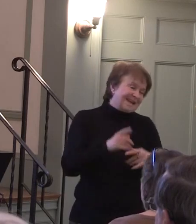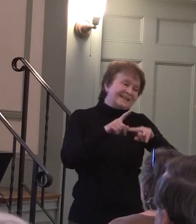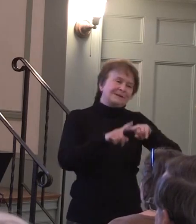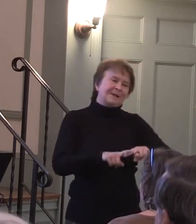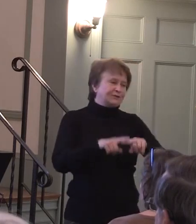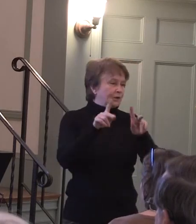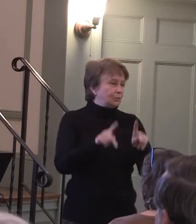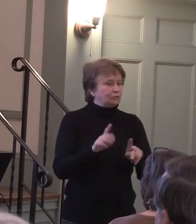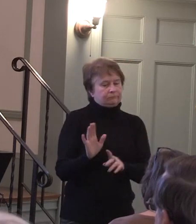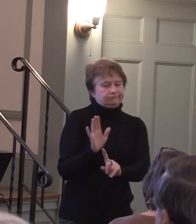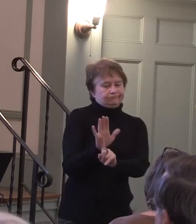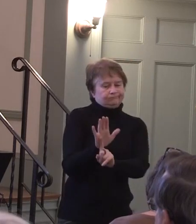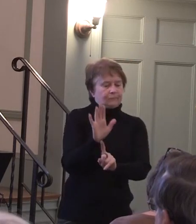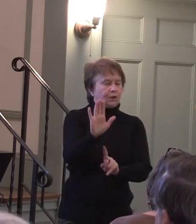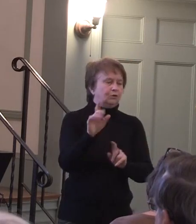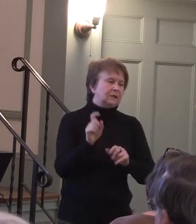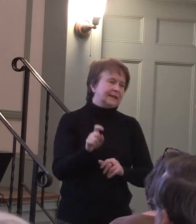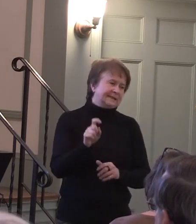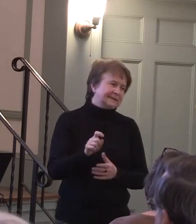on the person's needs.